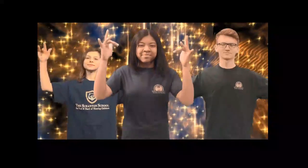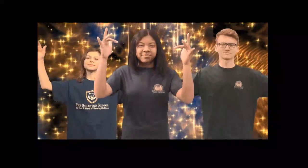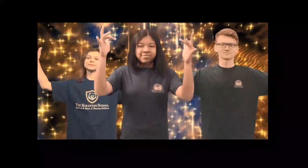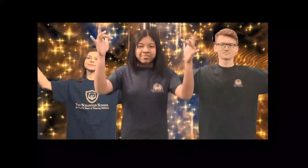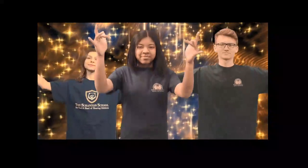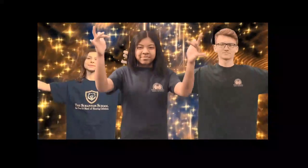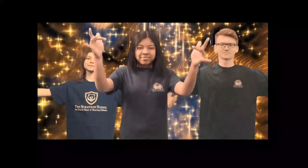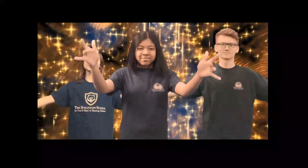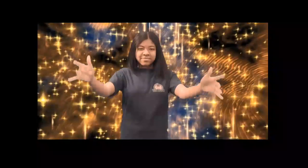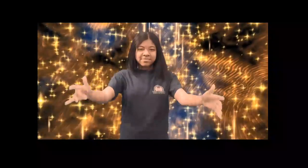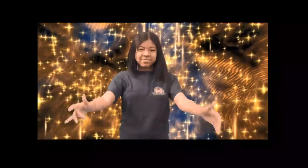glorious.